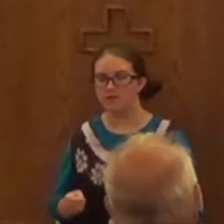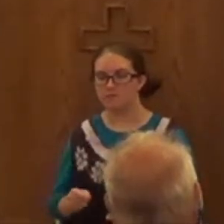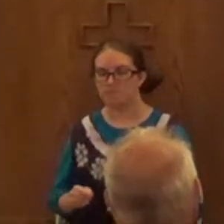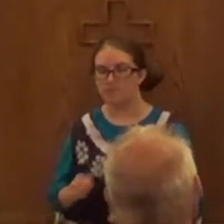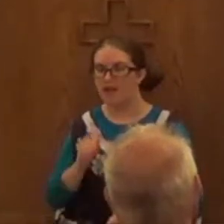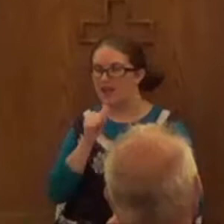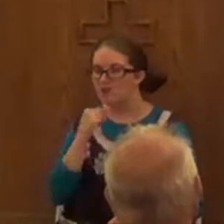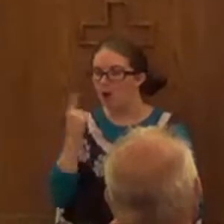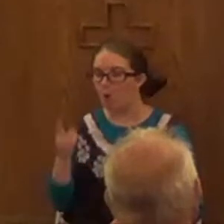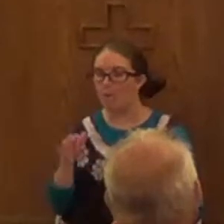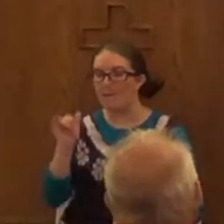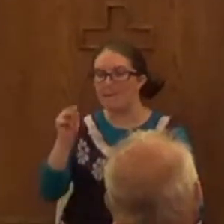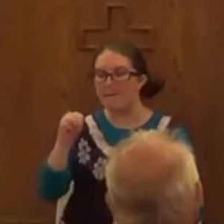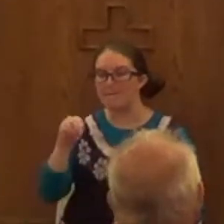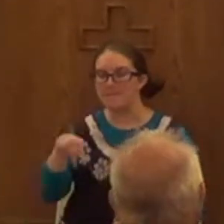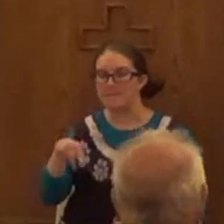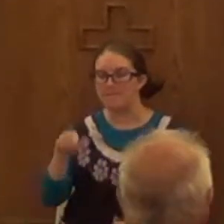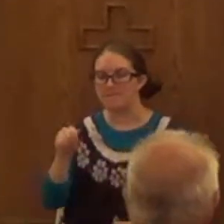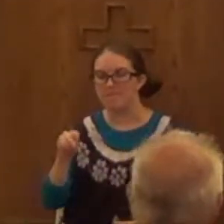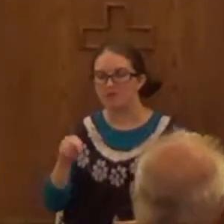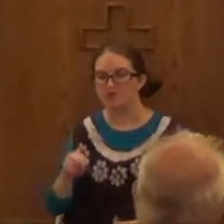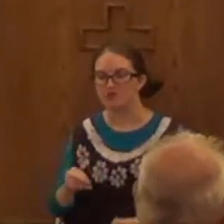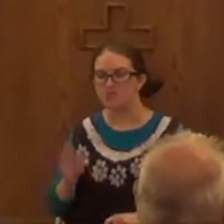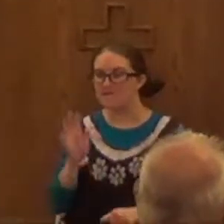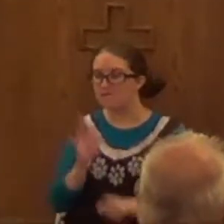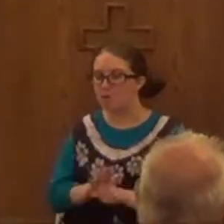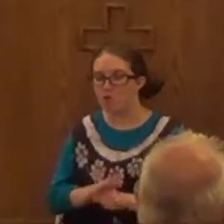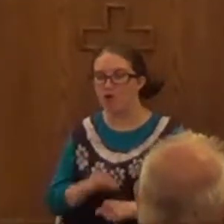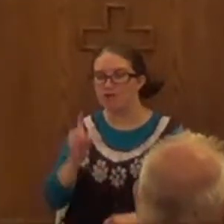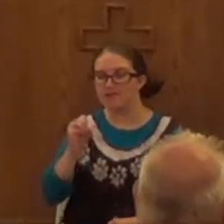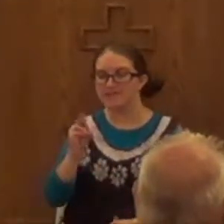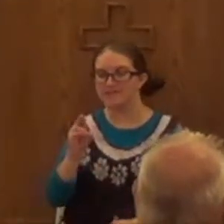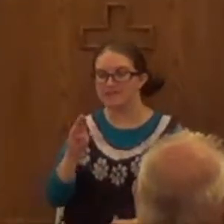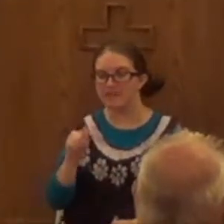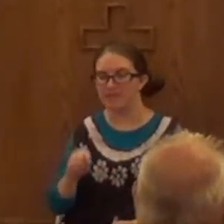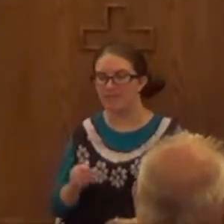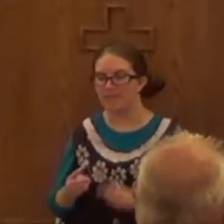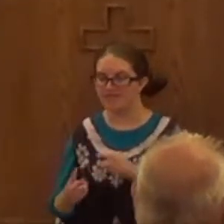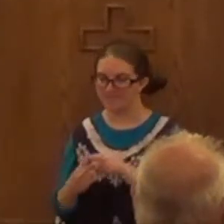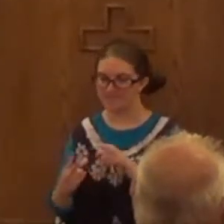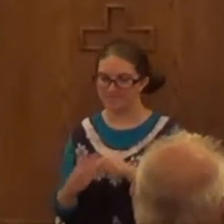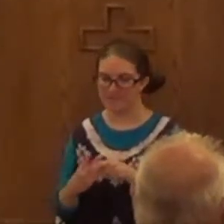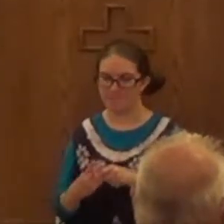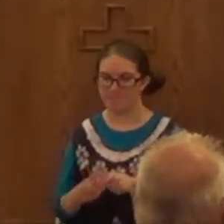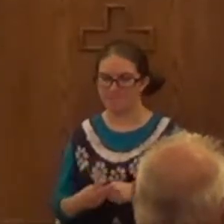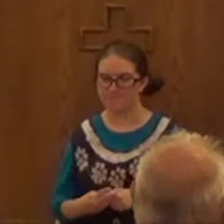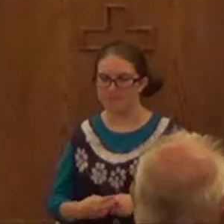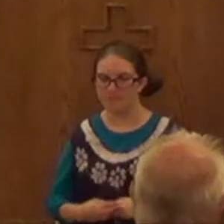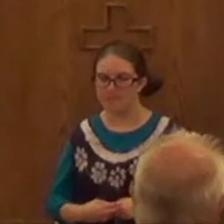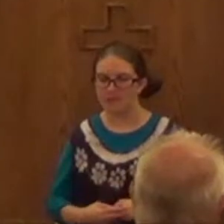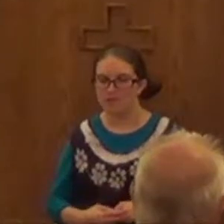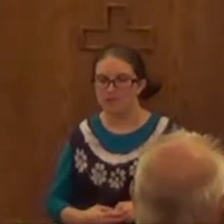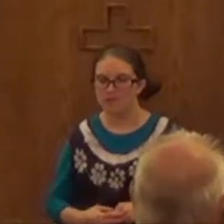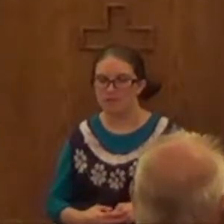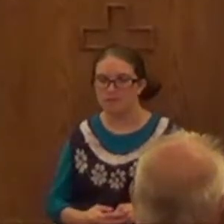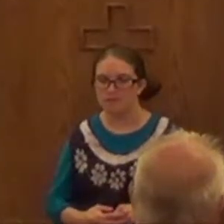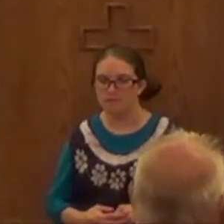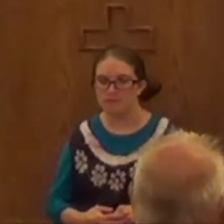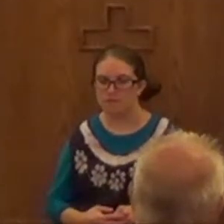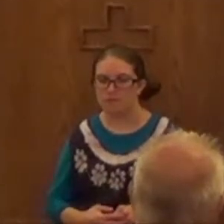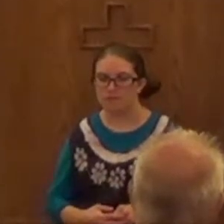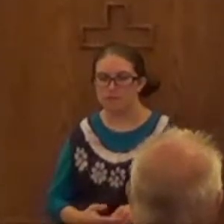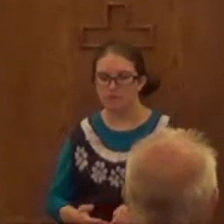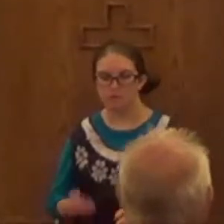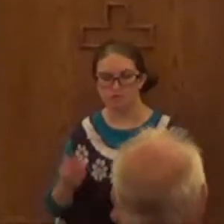not only impatient, but full of doubt. They decided to activate their backup